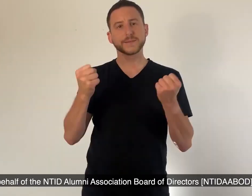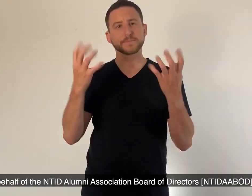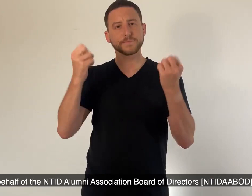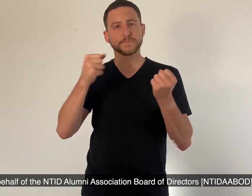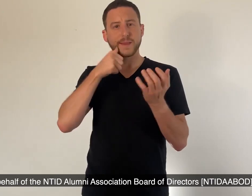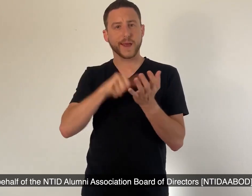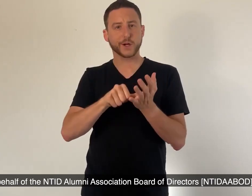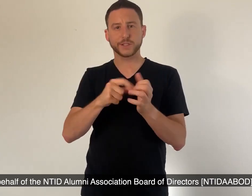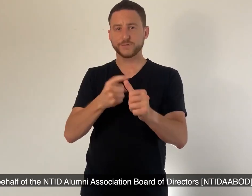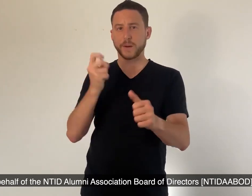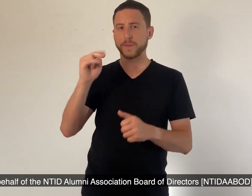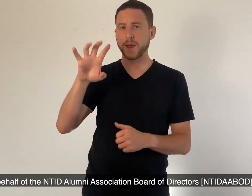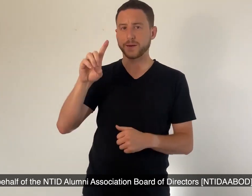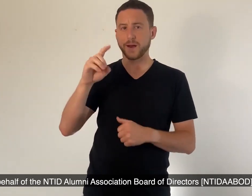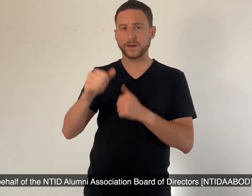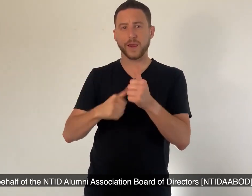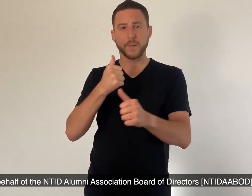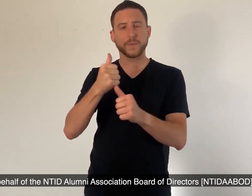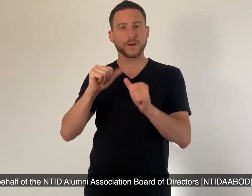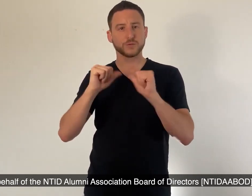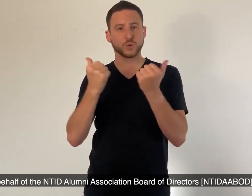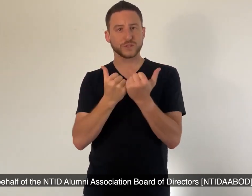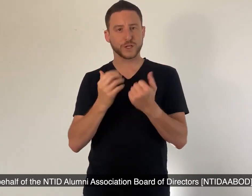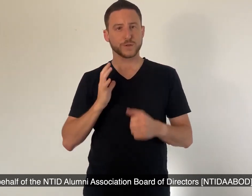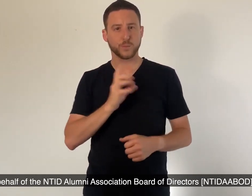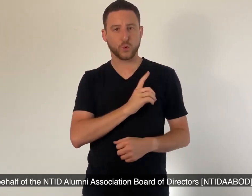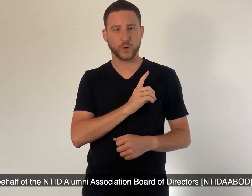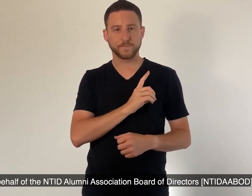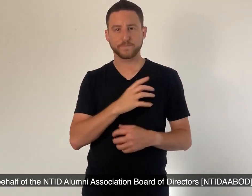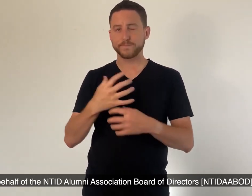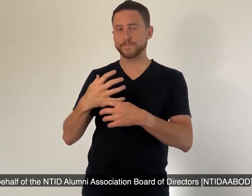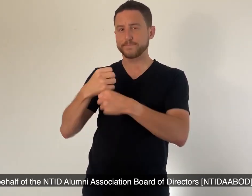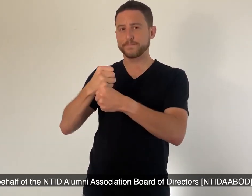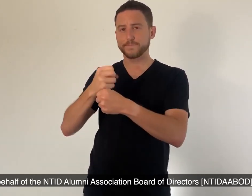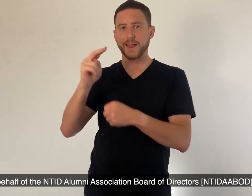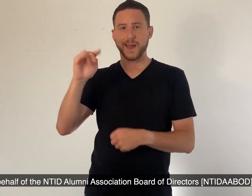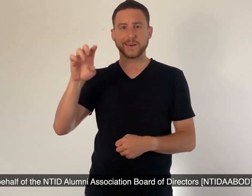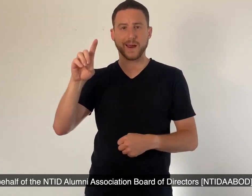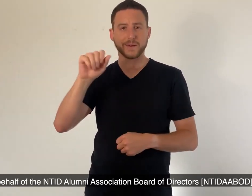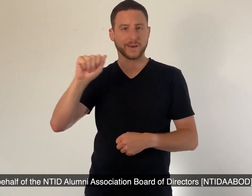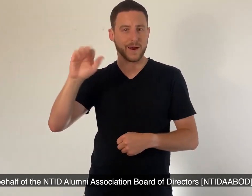To the NTID President and the members of NTID's Administrative Council.